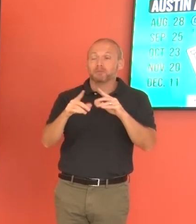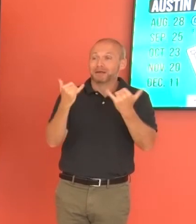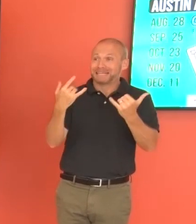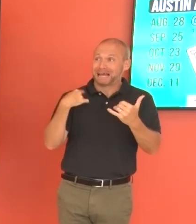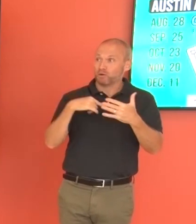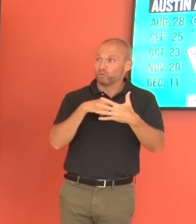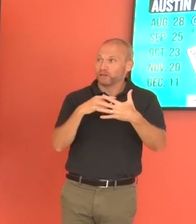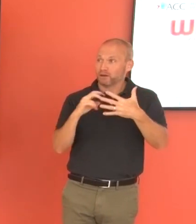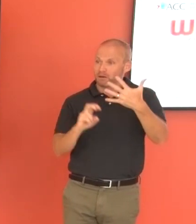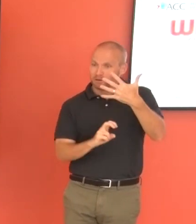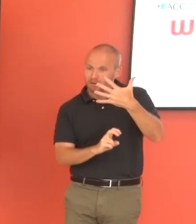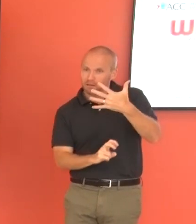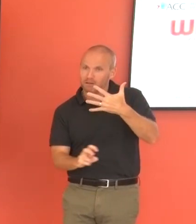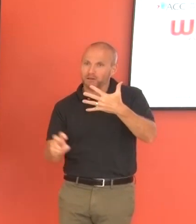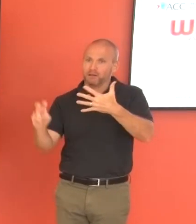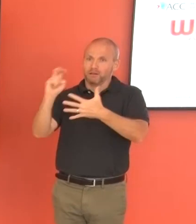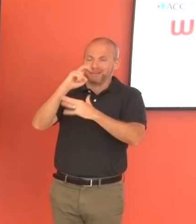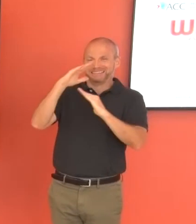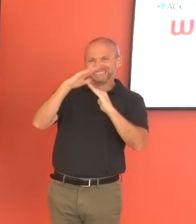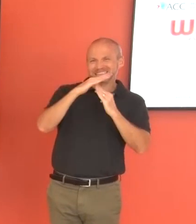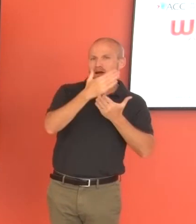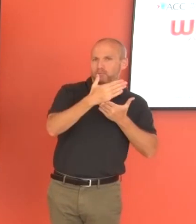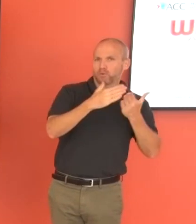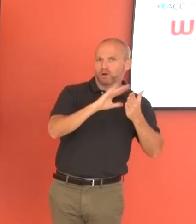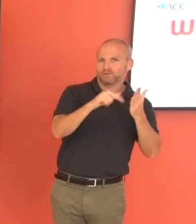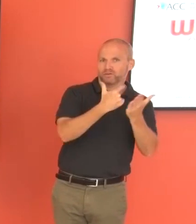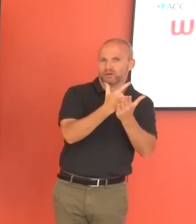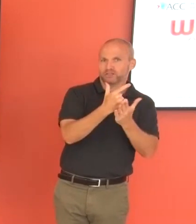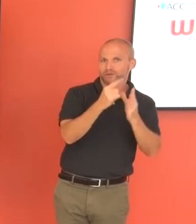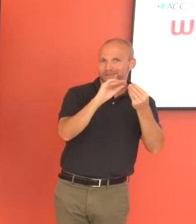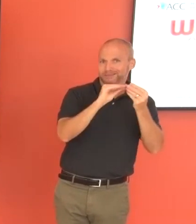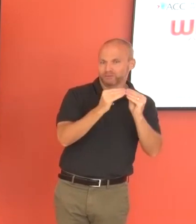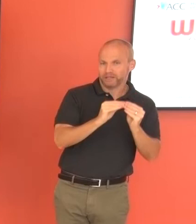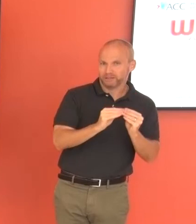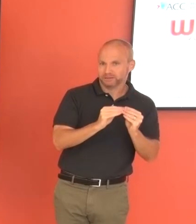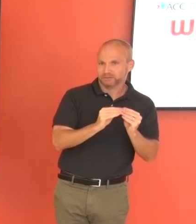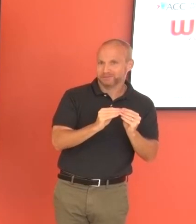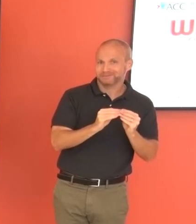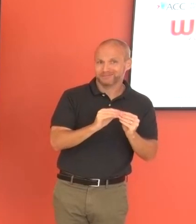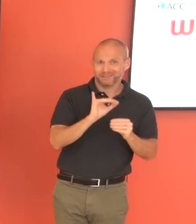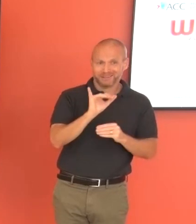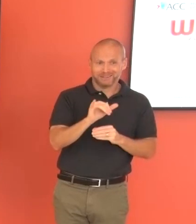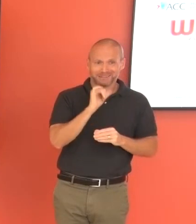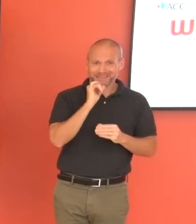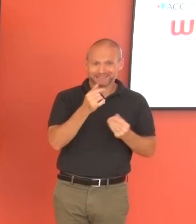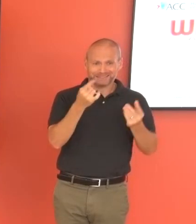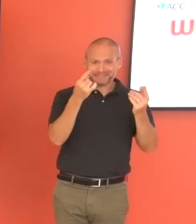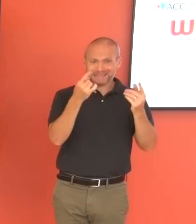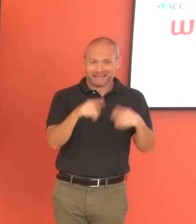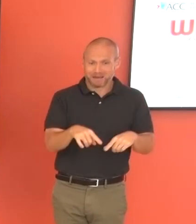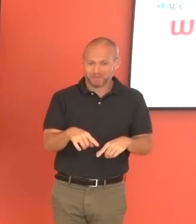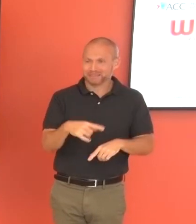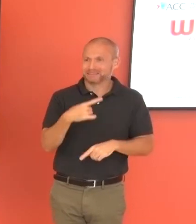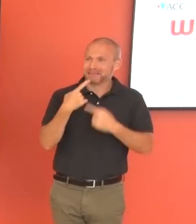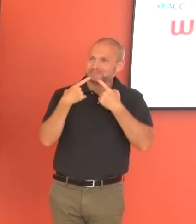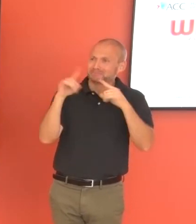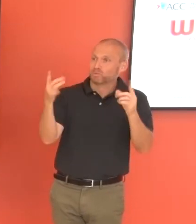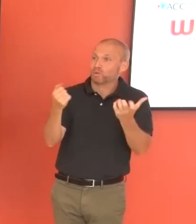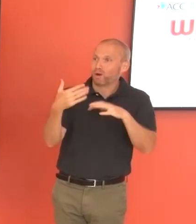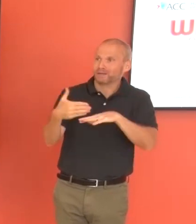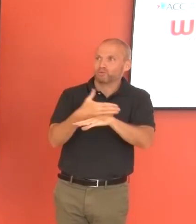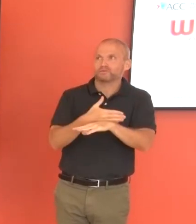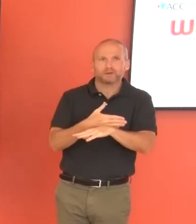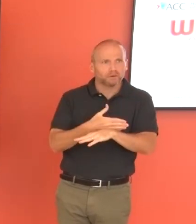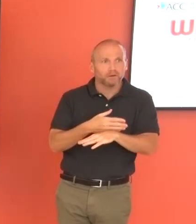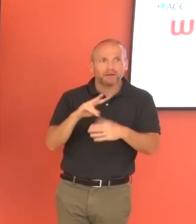top portion of graduation rate. That doesn't happen just by saying we want to improve. It means